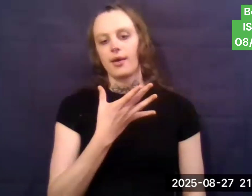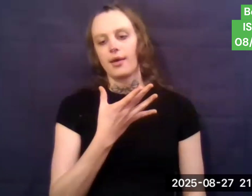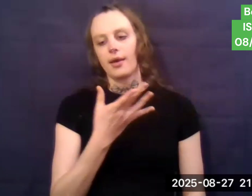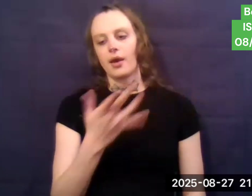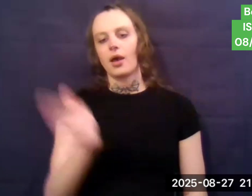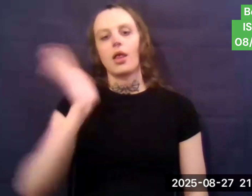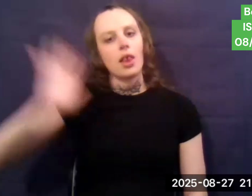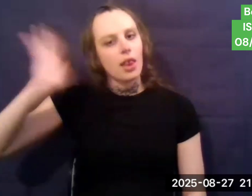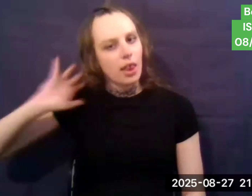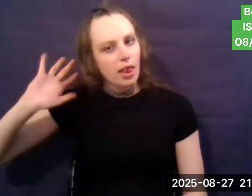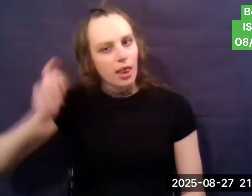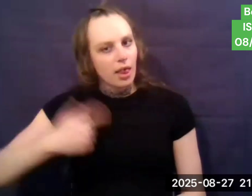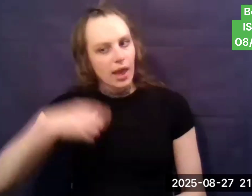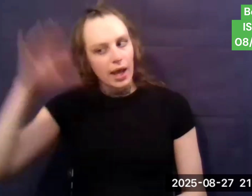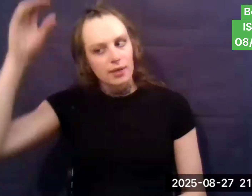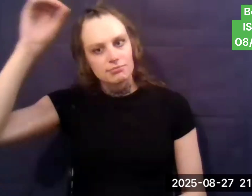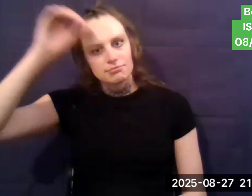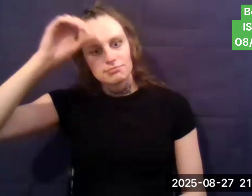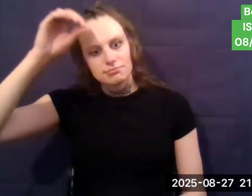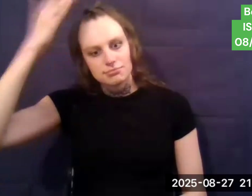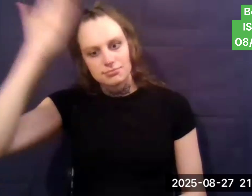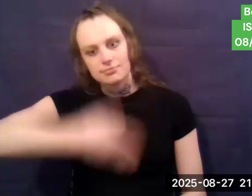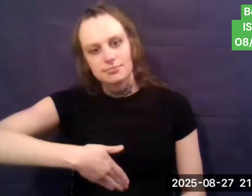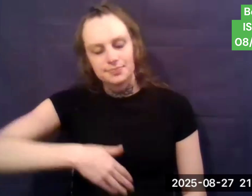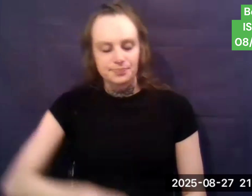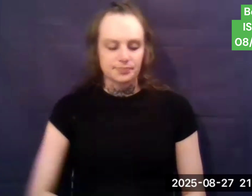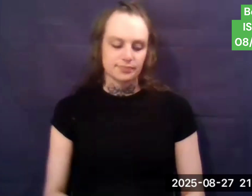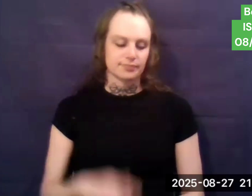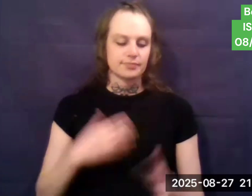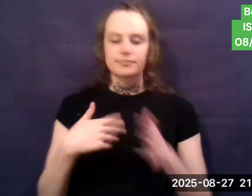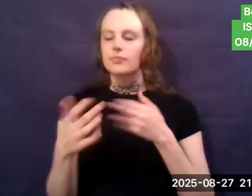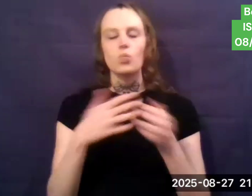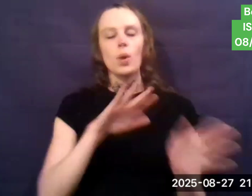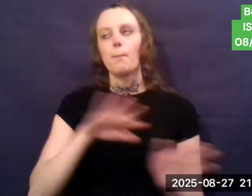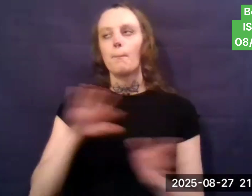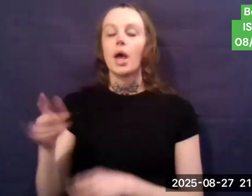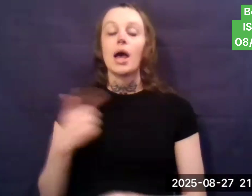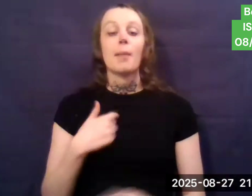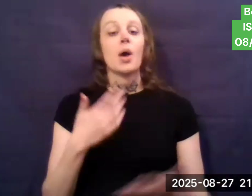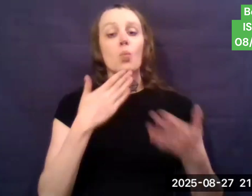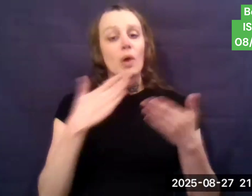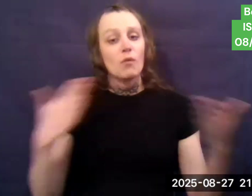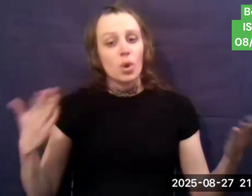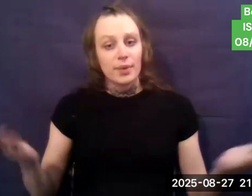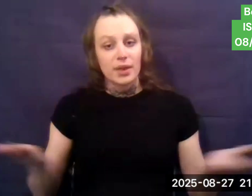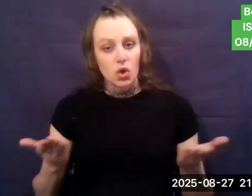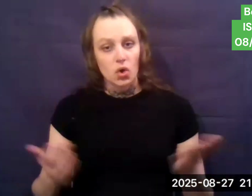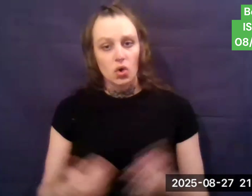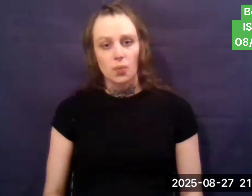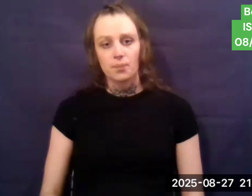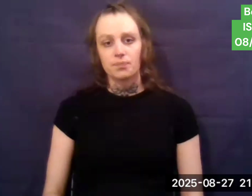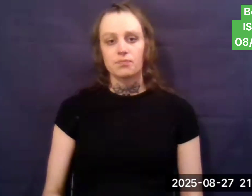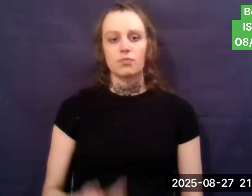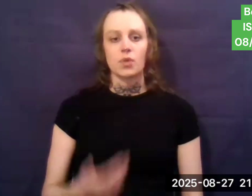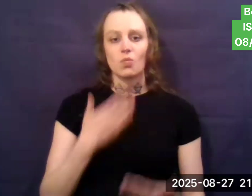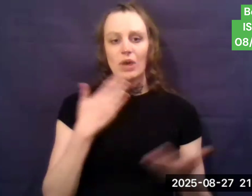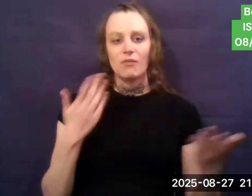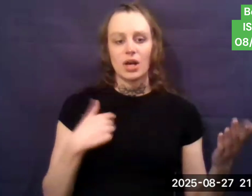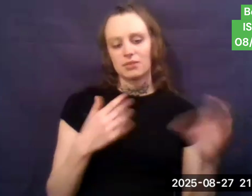that happen. And I'm just really grateful to be here. I'm really grateful that I got to speak at this meeting. It's my first time